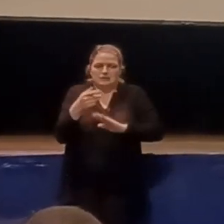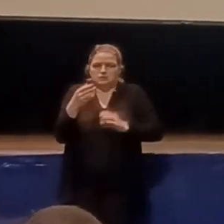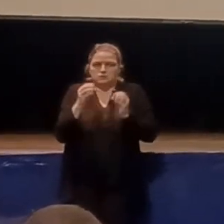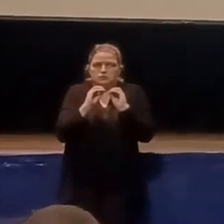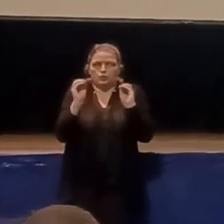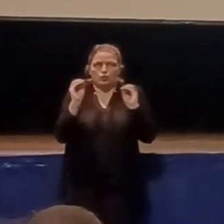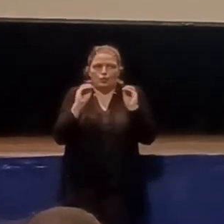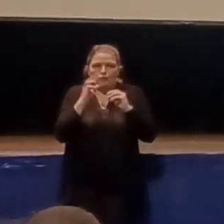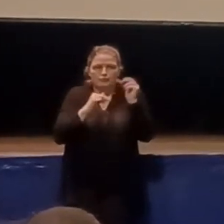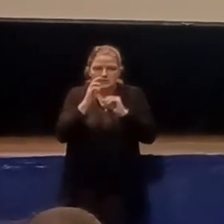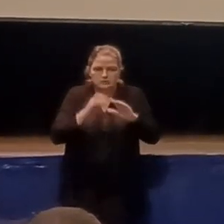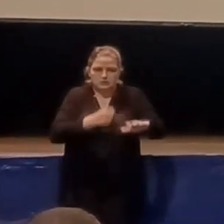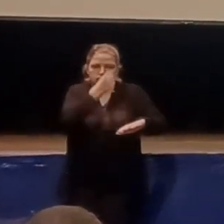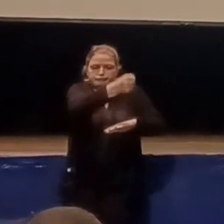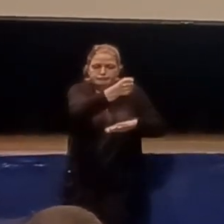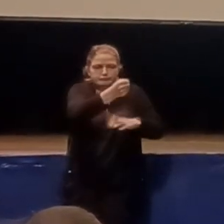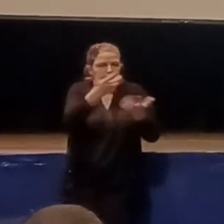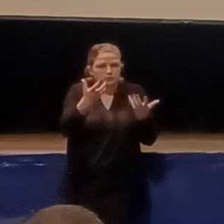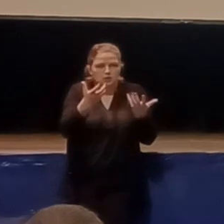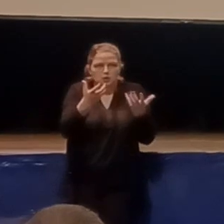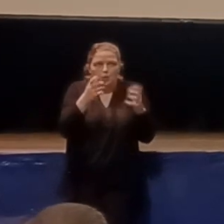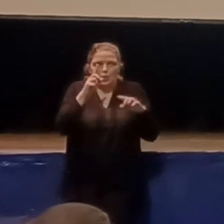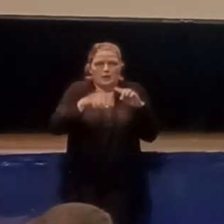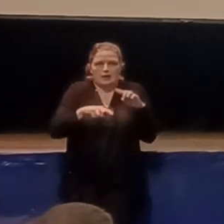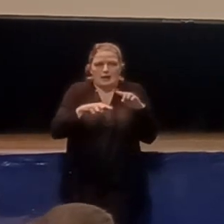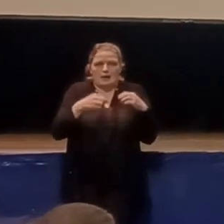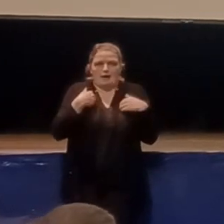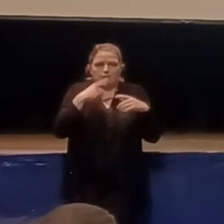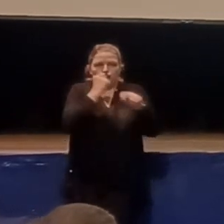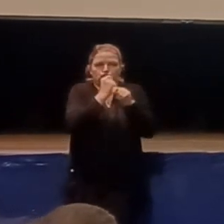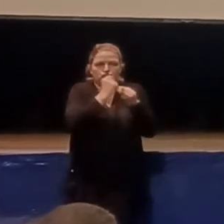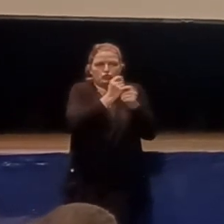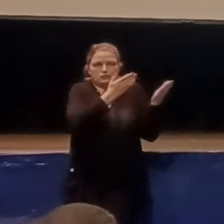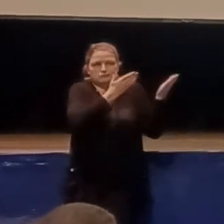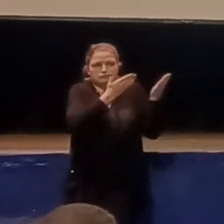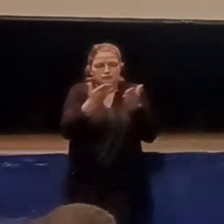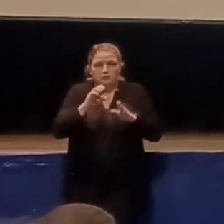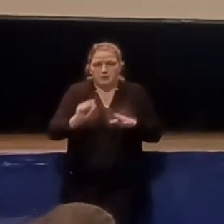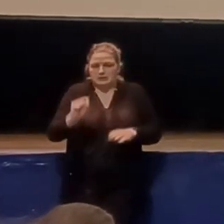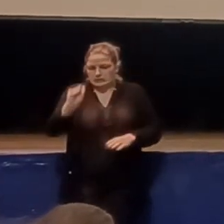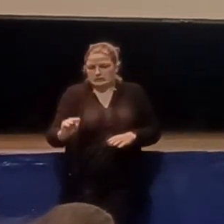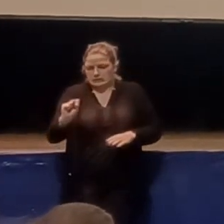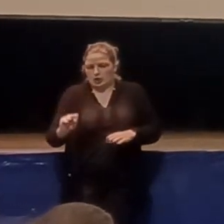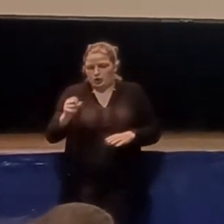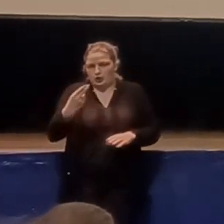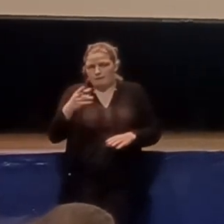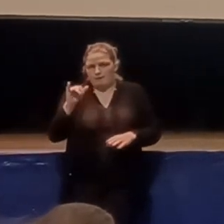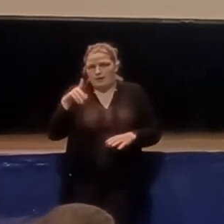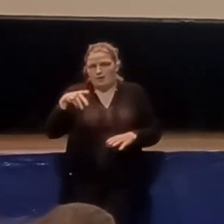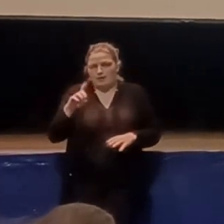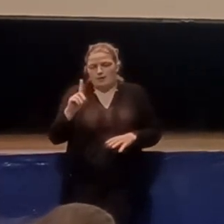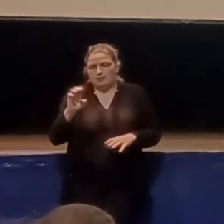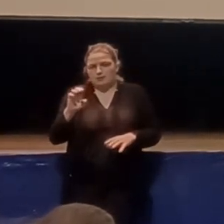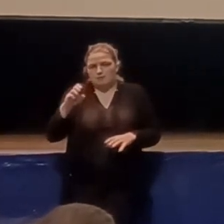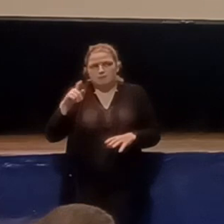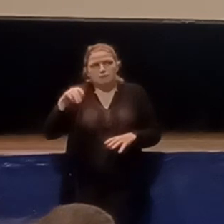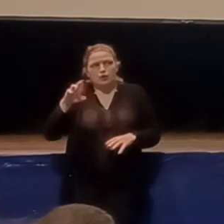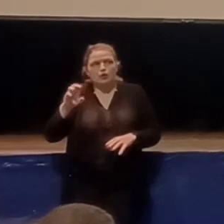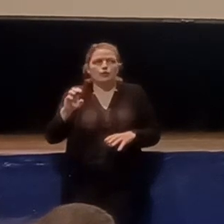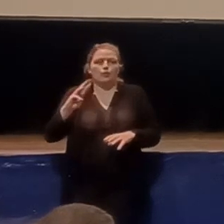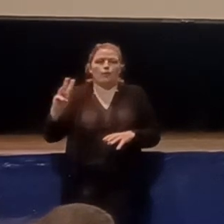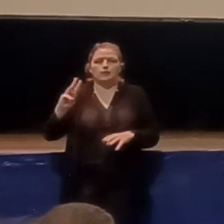facility in this general vicinity, we would be bringing trucks from the very southern end of Hyde Park or West Roxbury